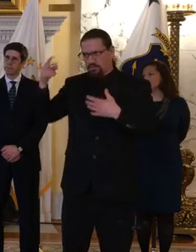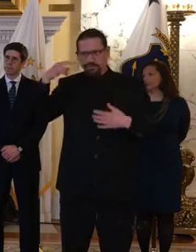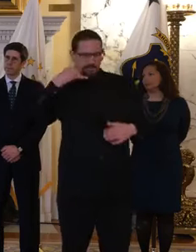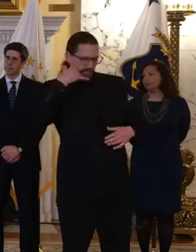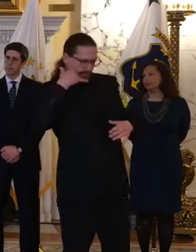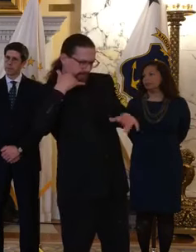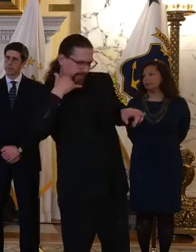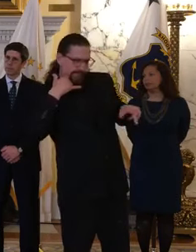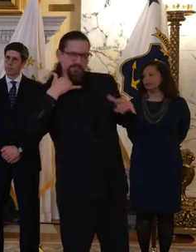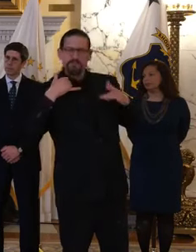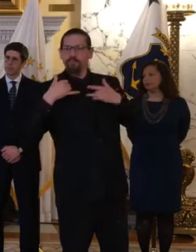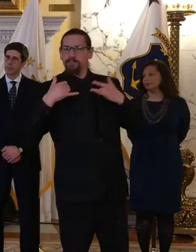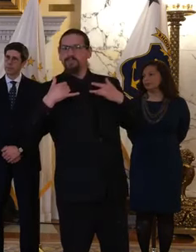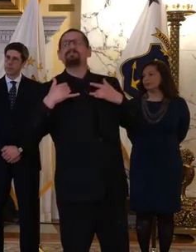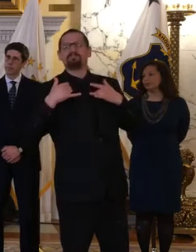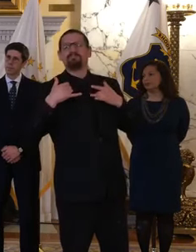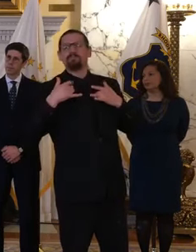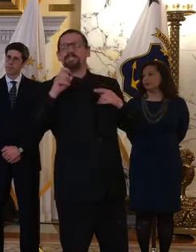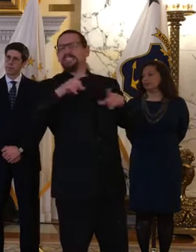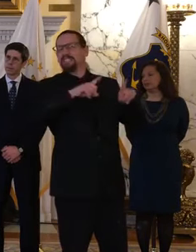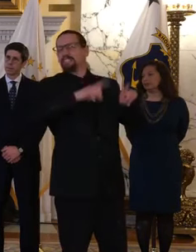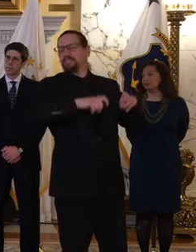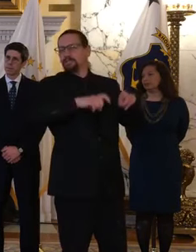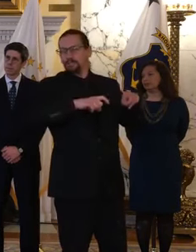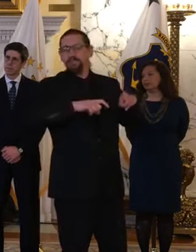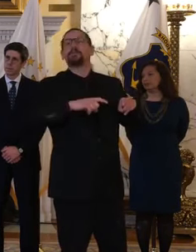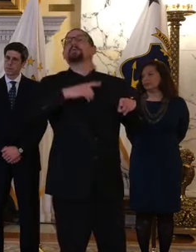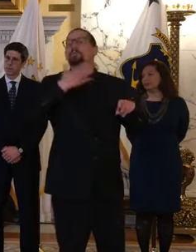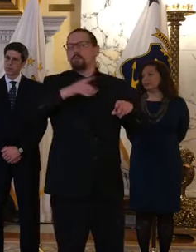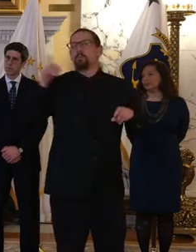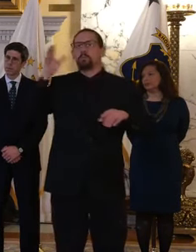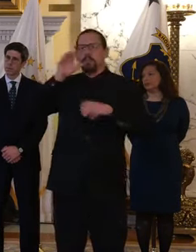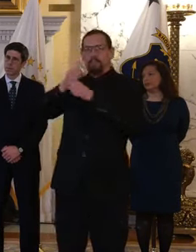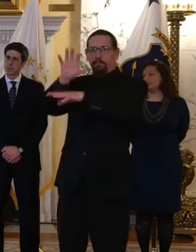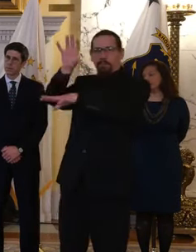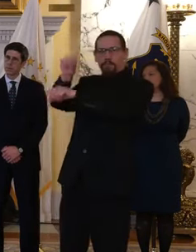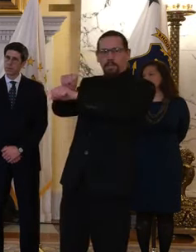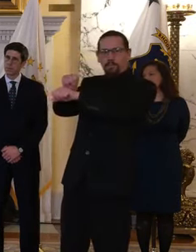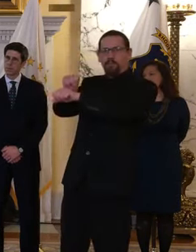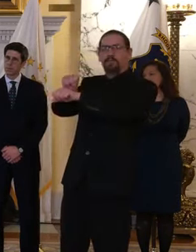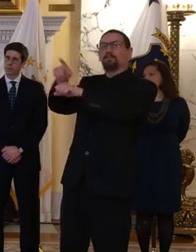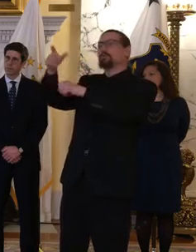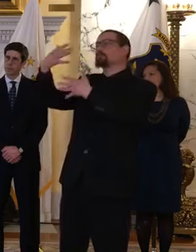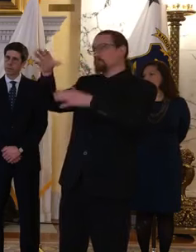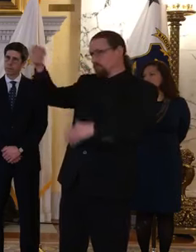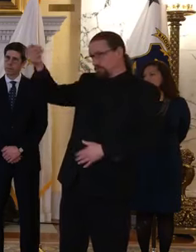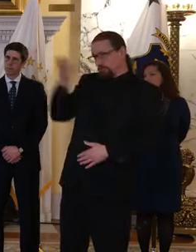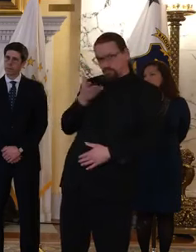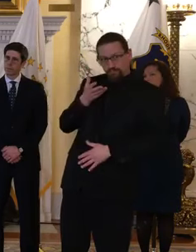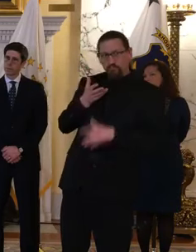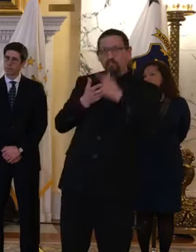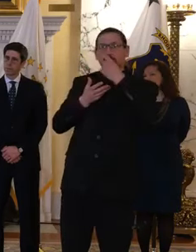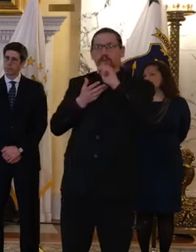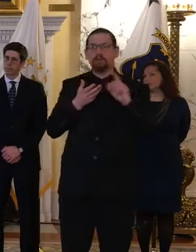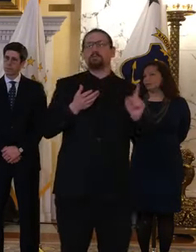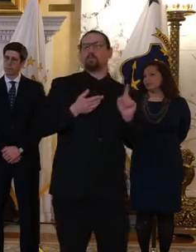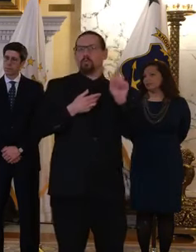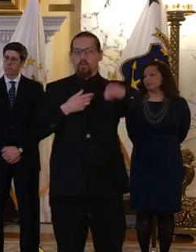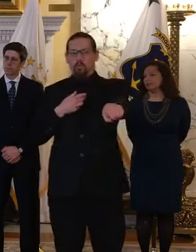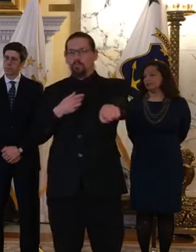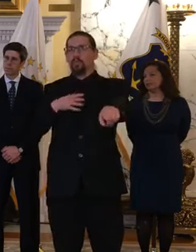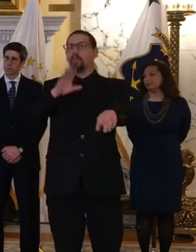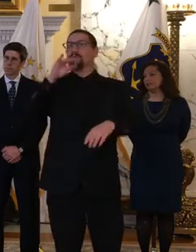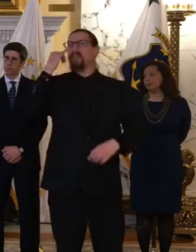be directed to a testing site. So the key is to call your provider to get the